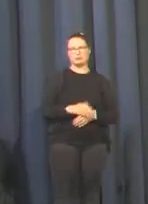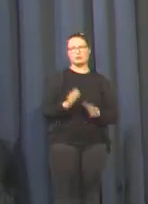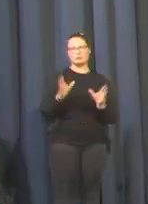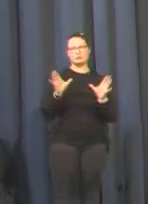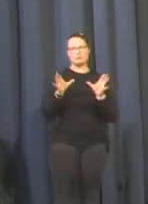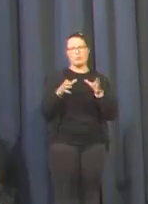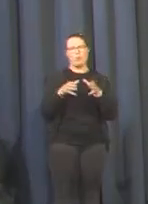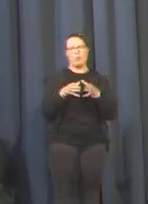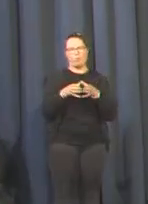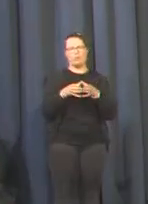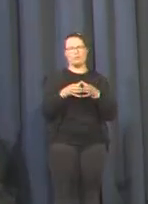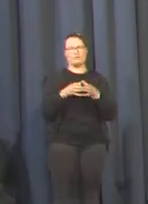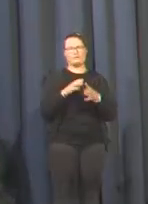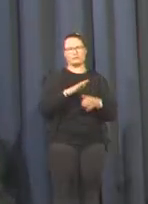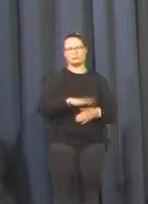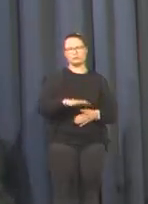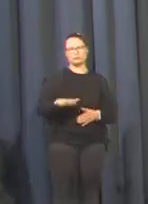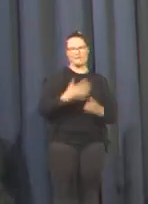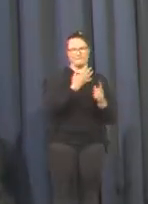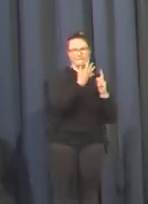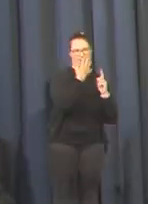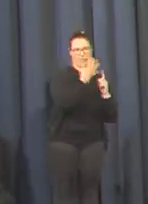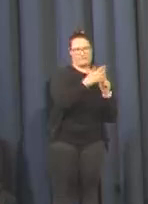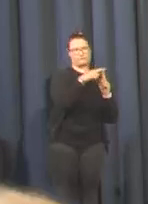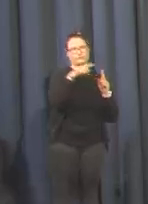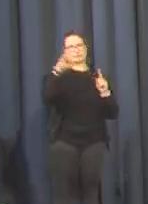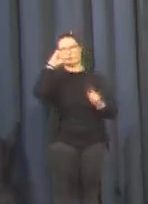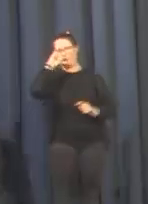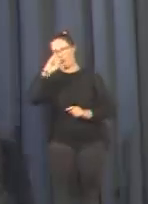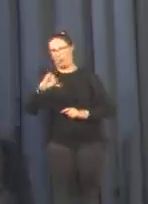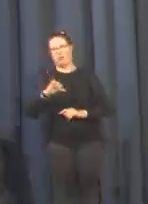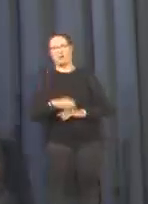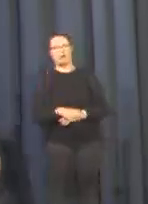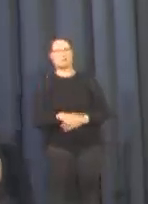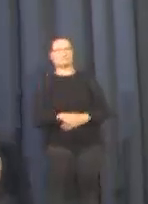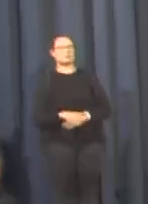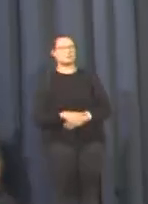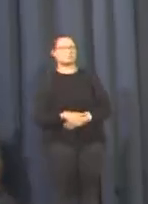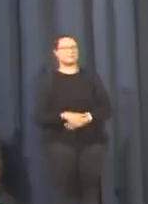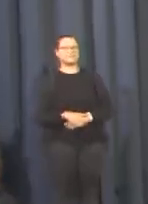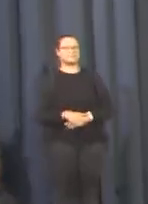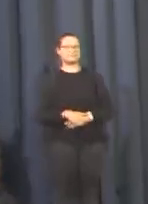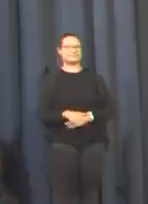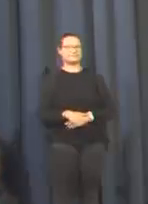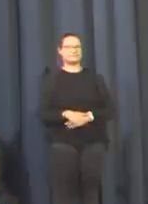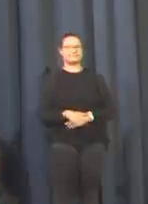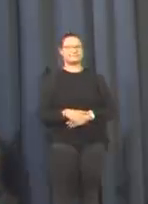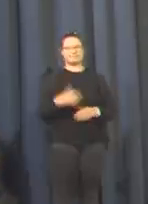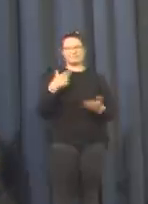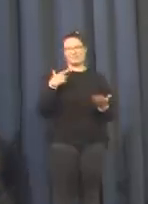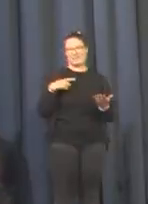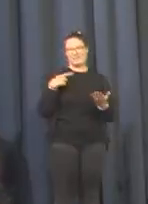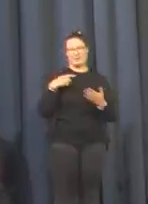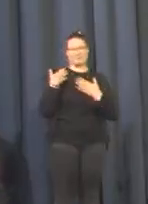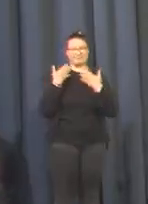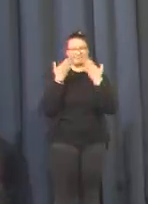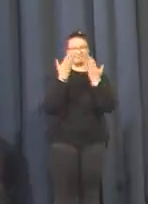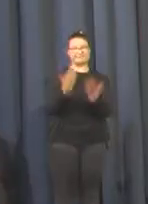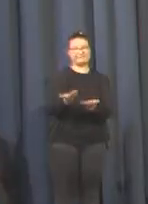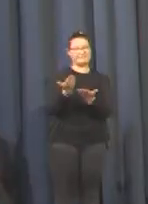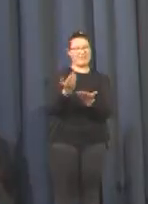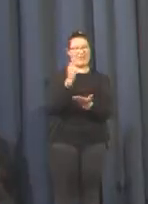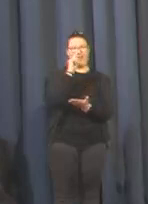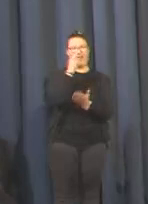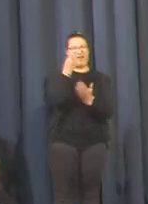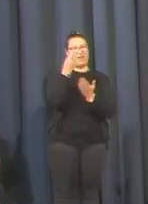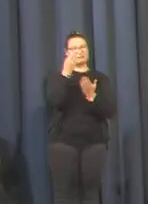sample size for the children 5 to 9 years. So that's why we've been very upfront and said we can't rule out that they